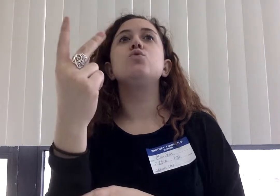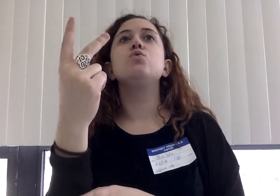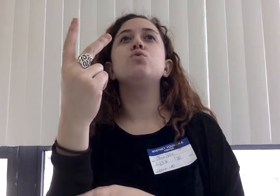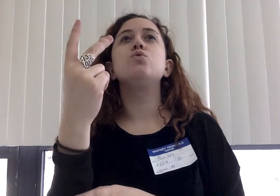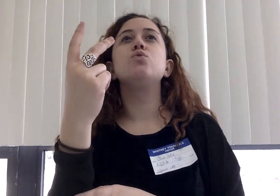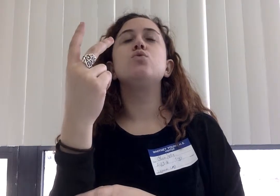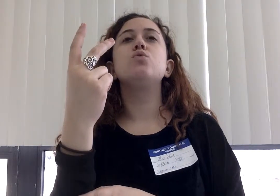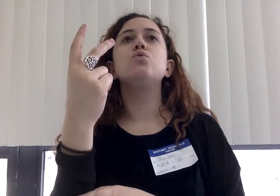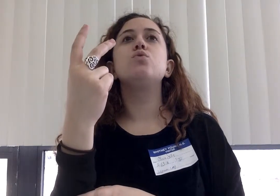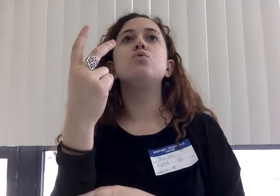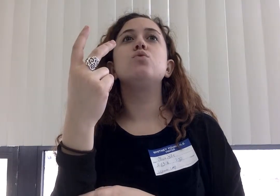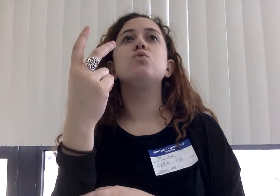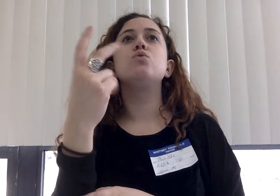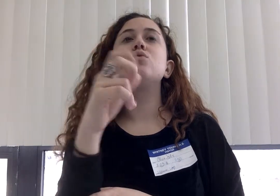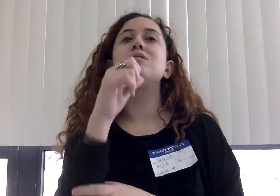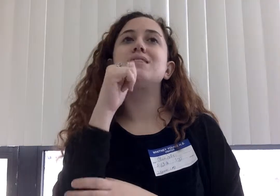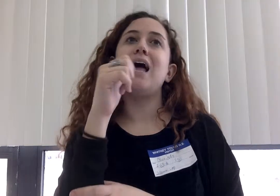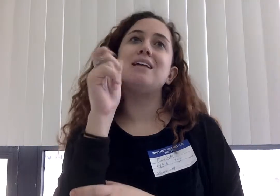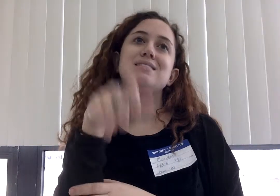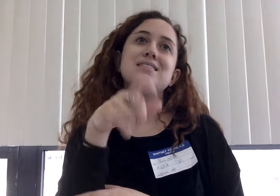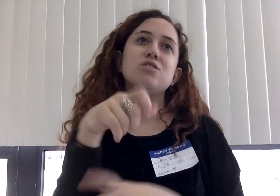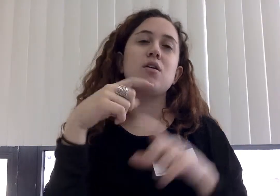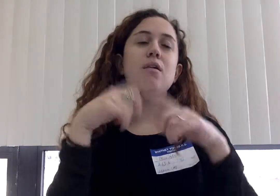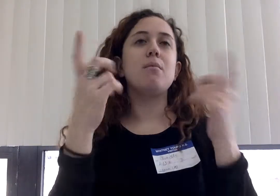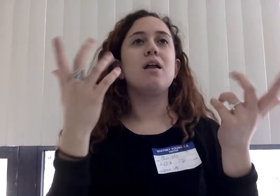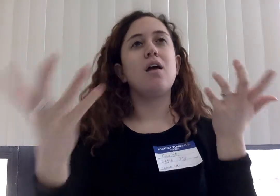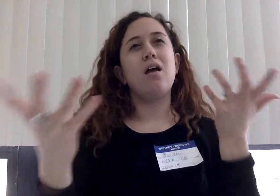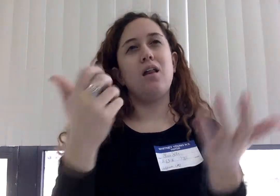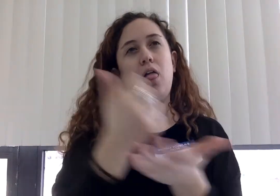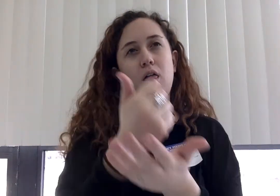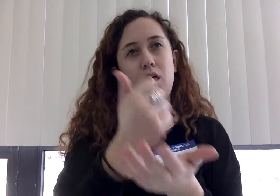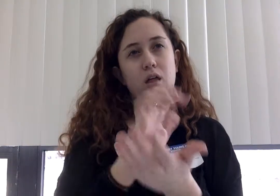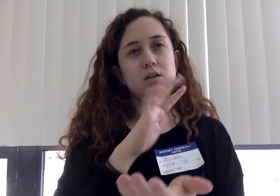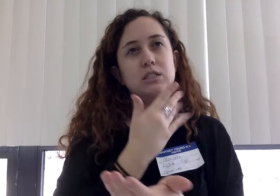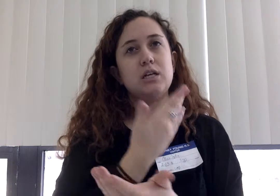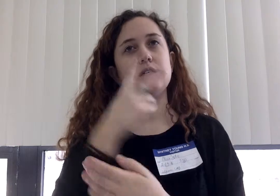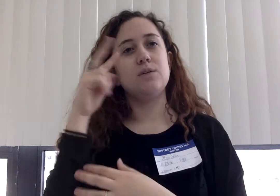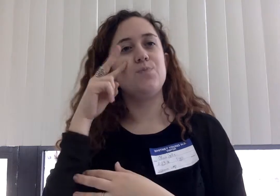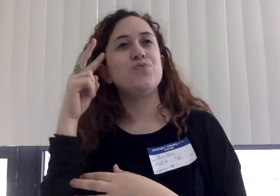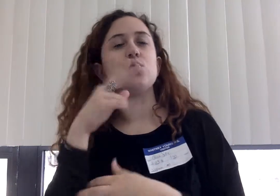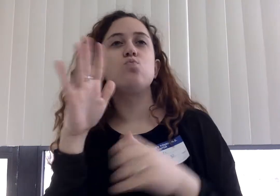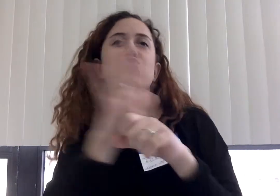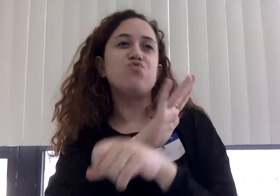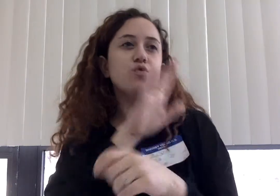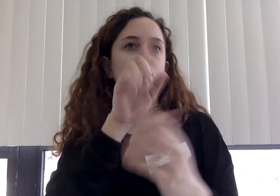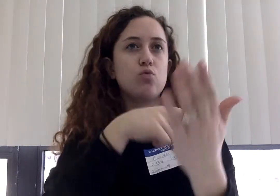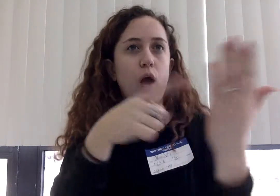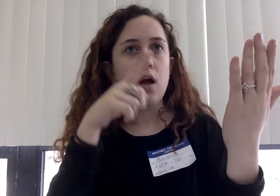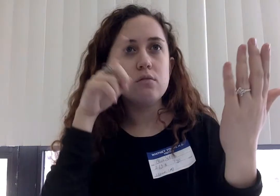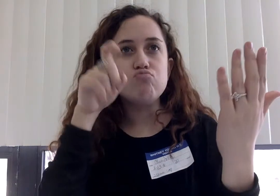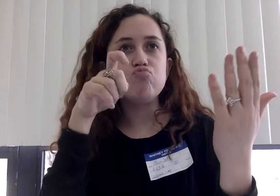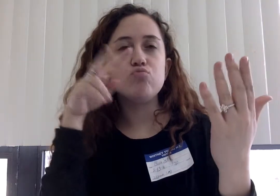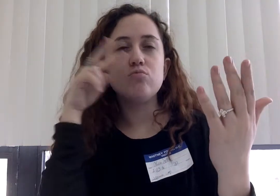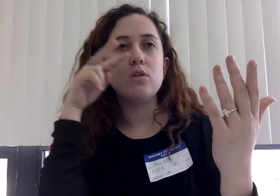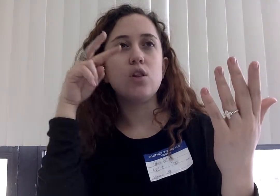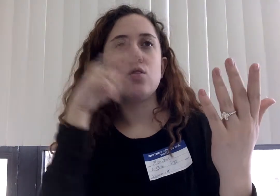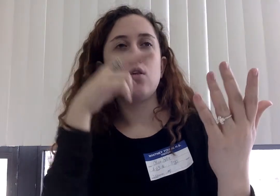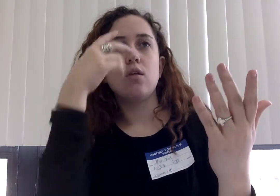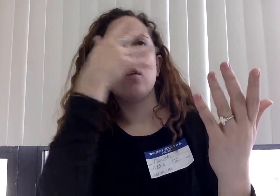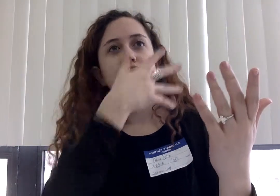it does kind of help us see what the entire graph should look like. We could just graph this and pull